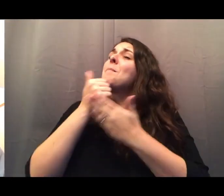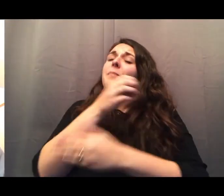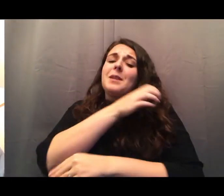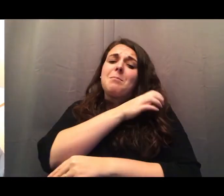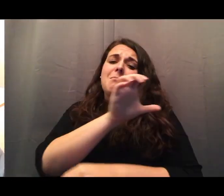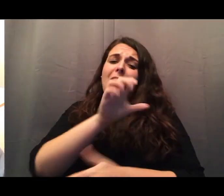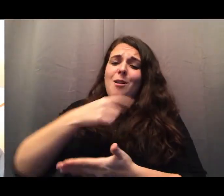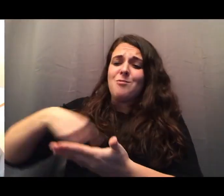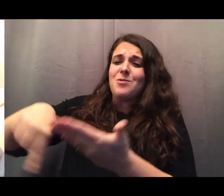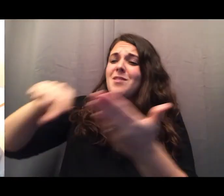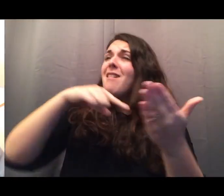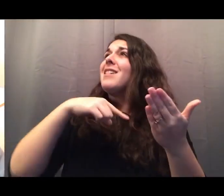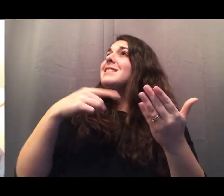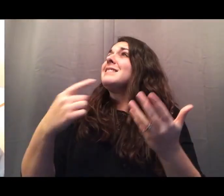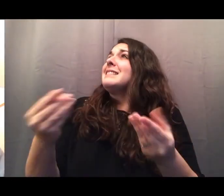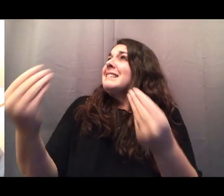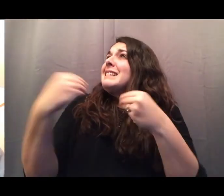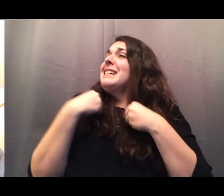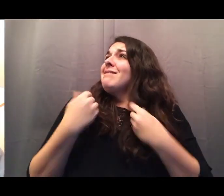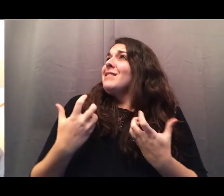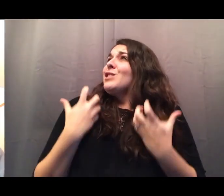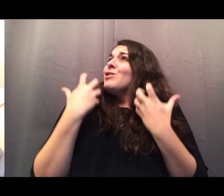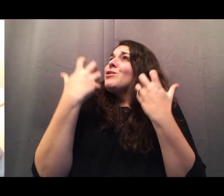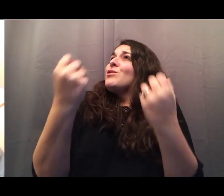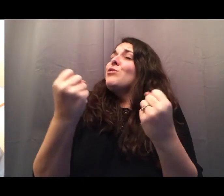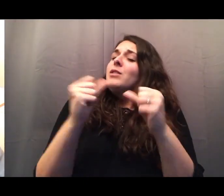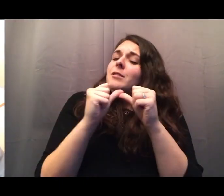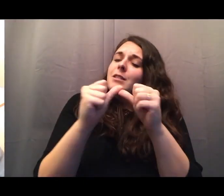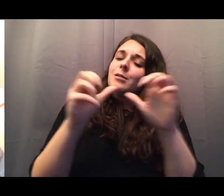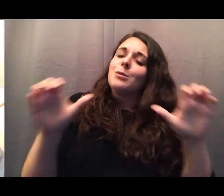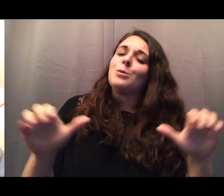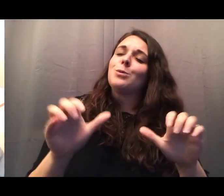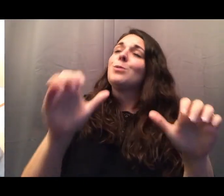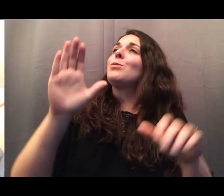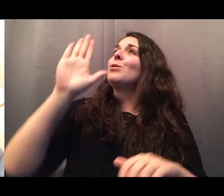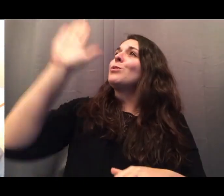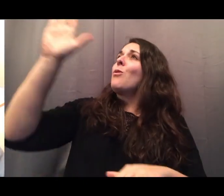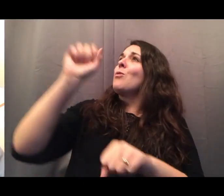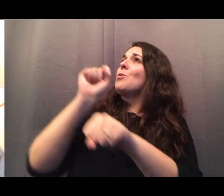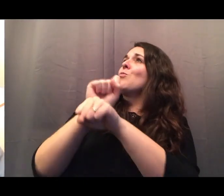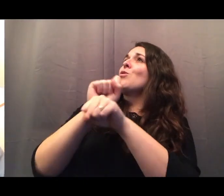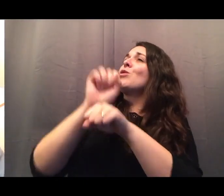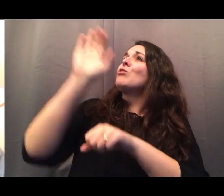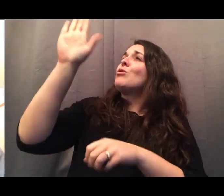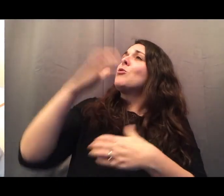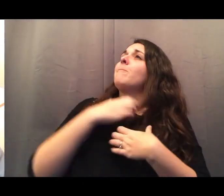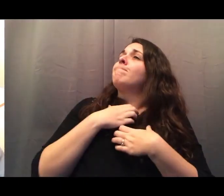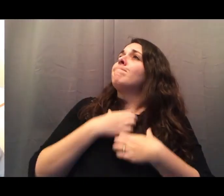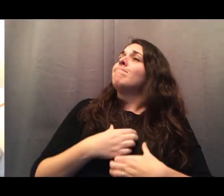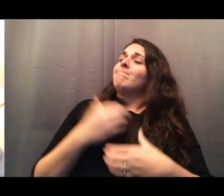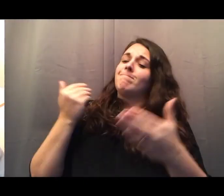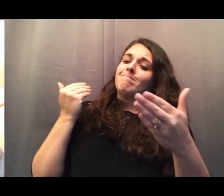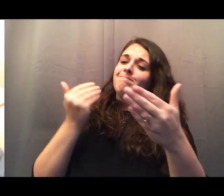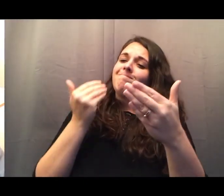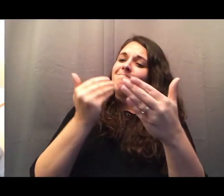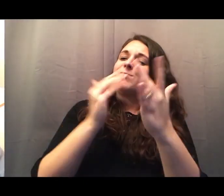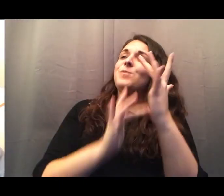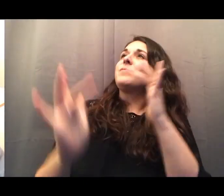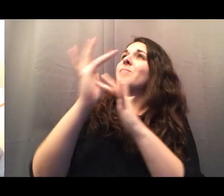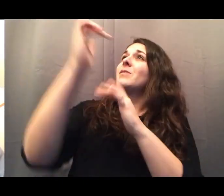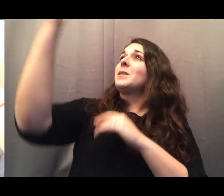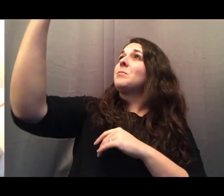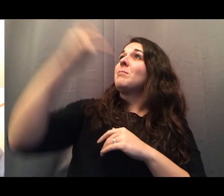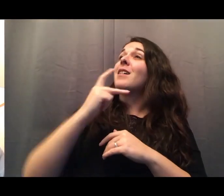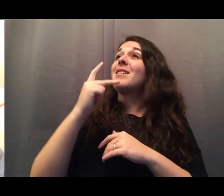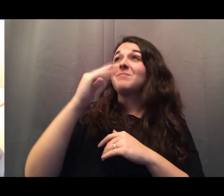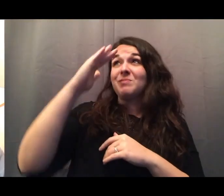us and give us courage to carry out your work in these last days. Father,